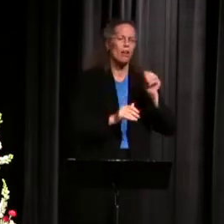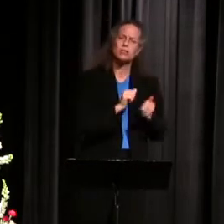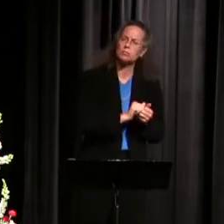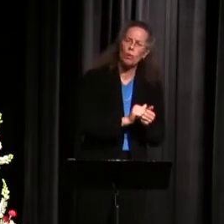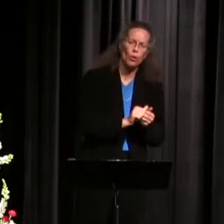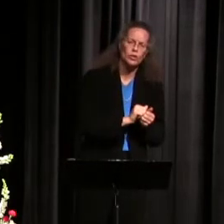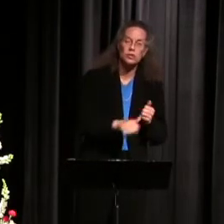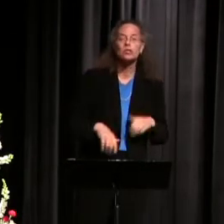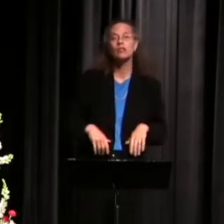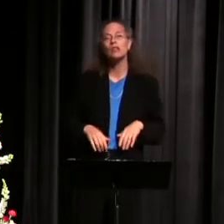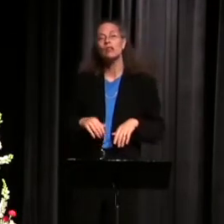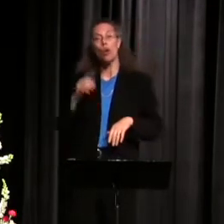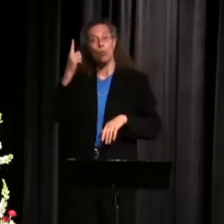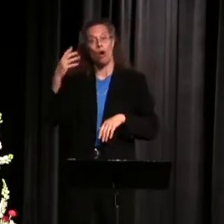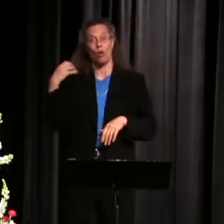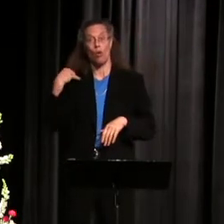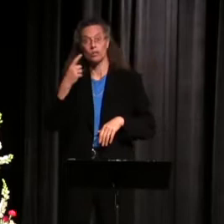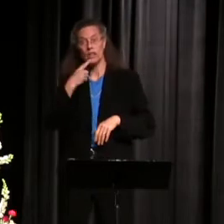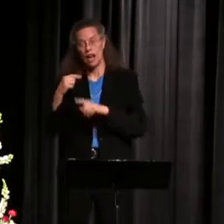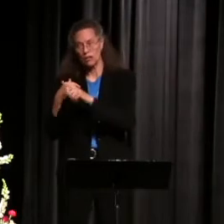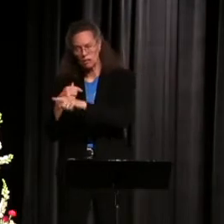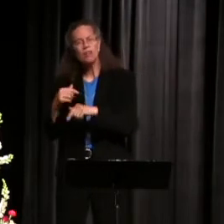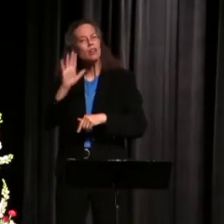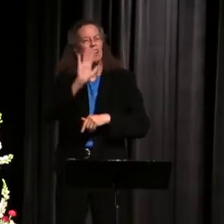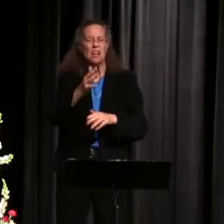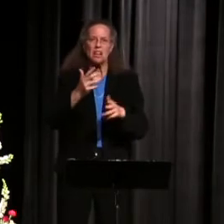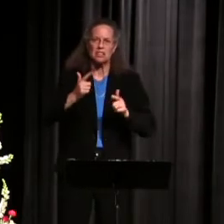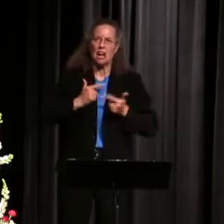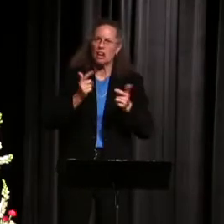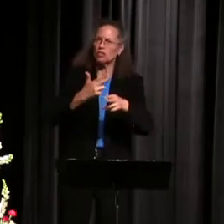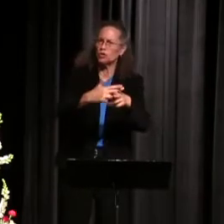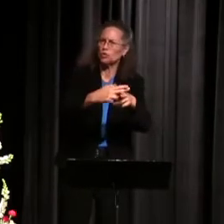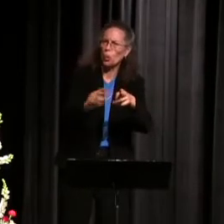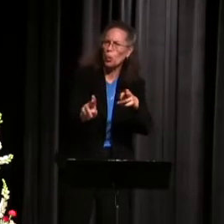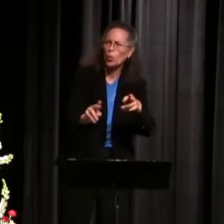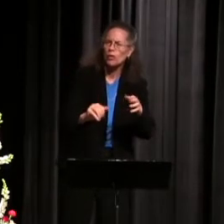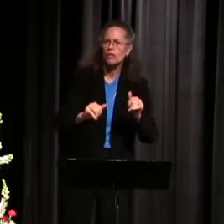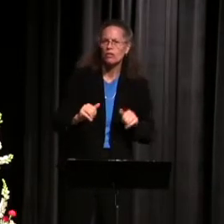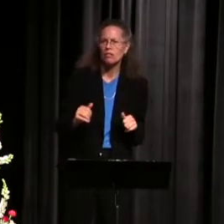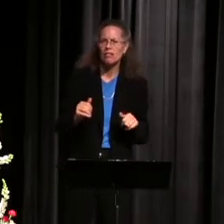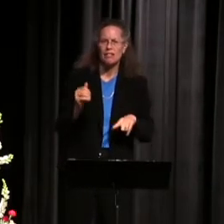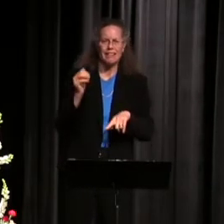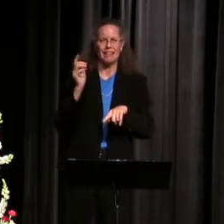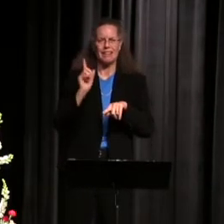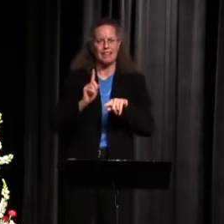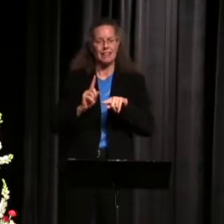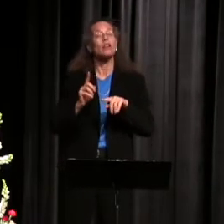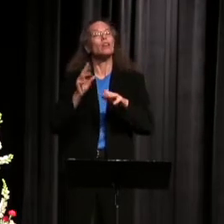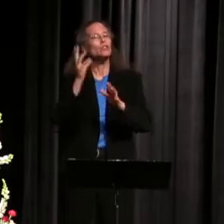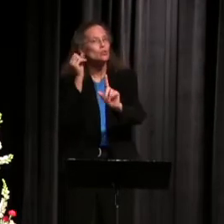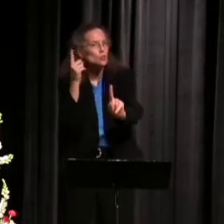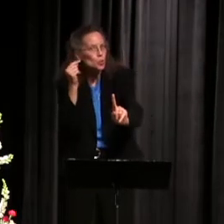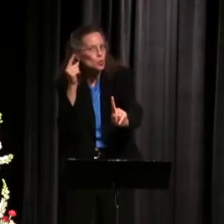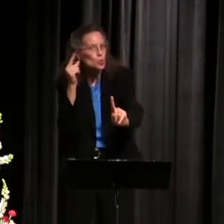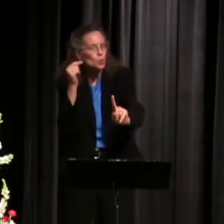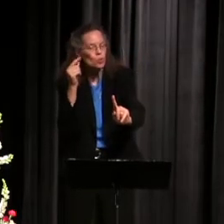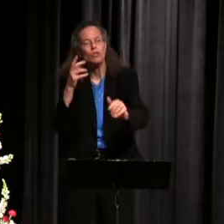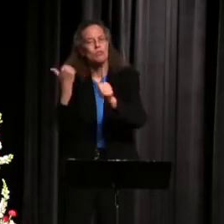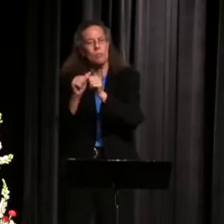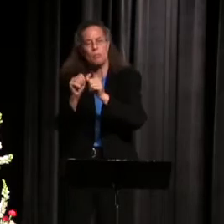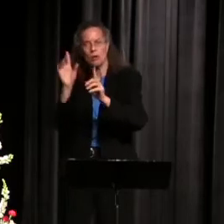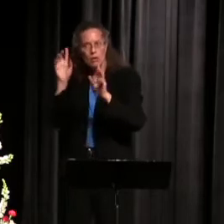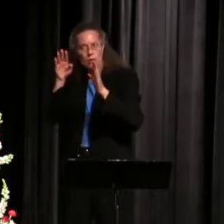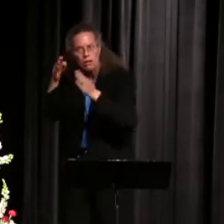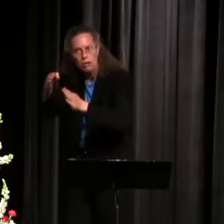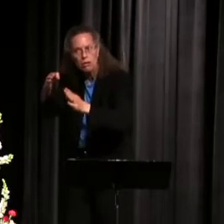Coach Fitch always said, life is too short to not spend it around special people.